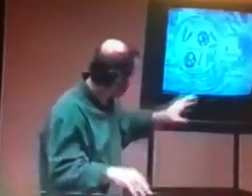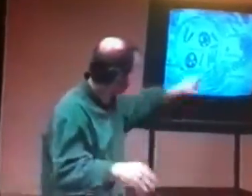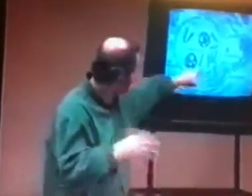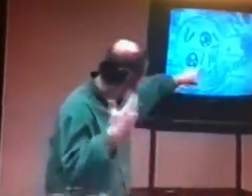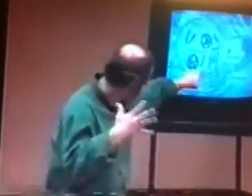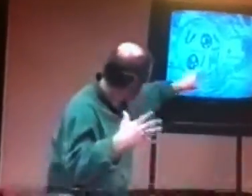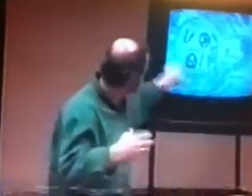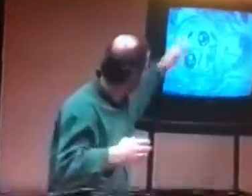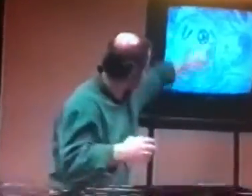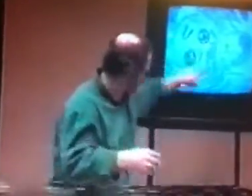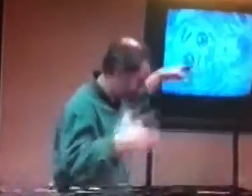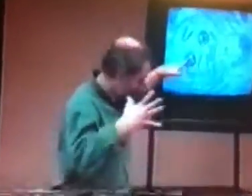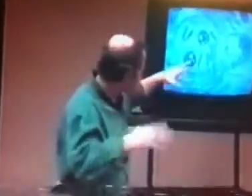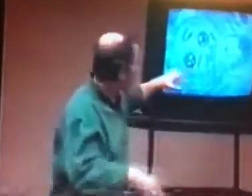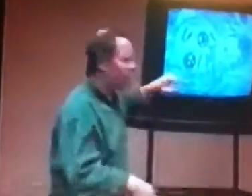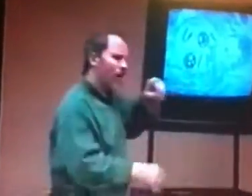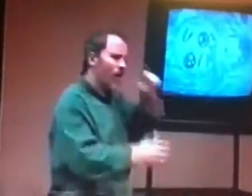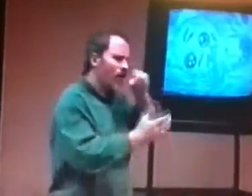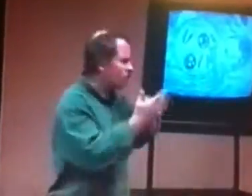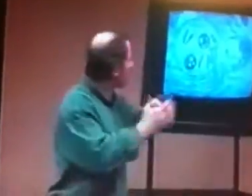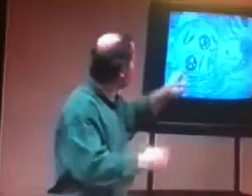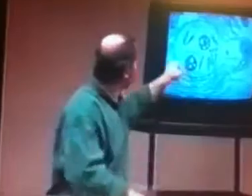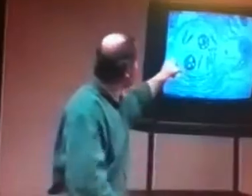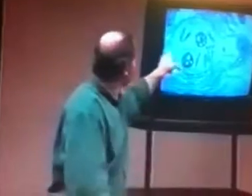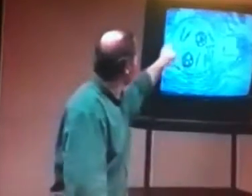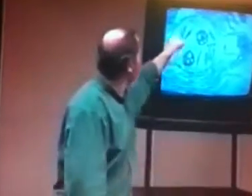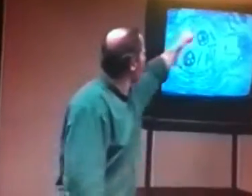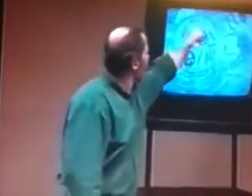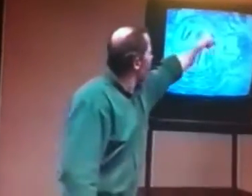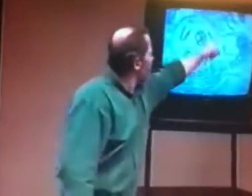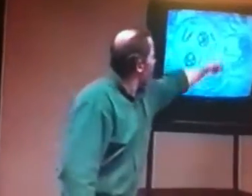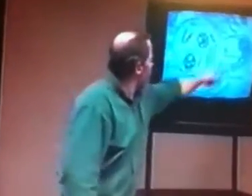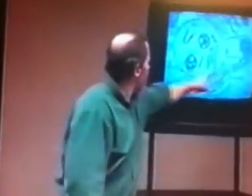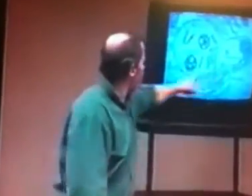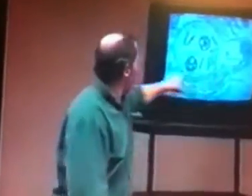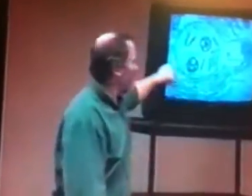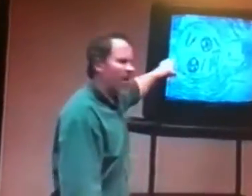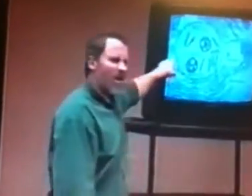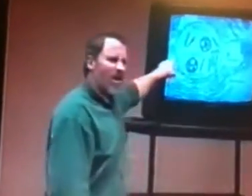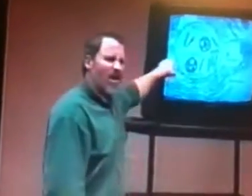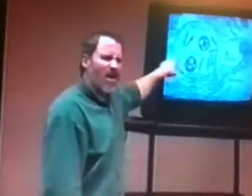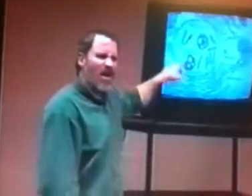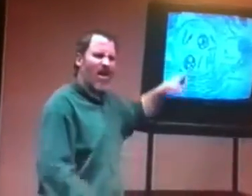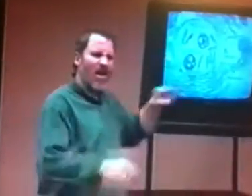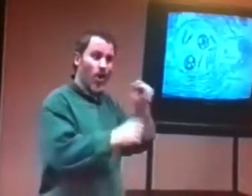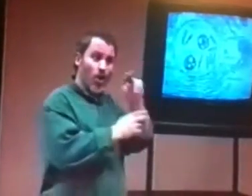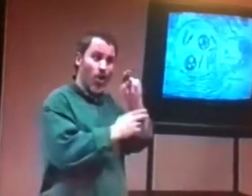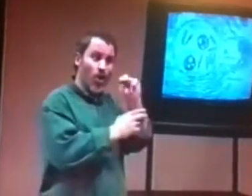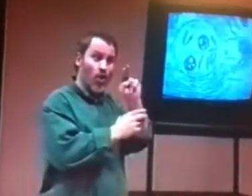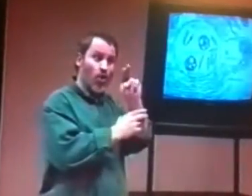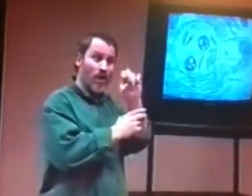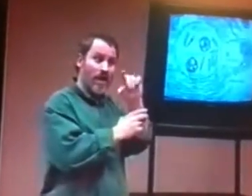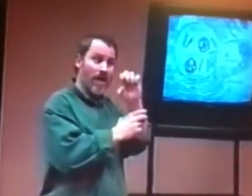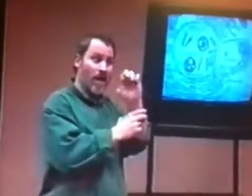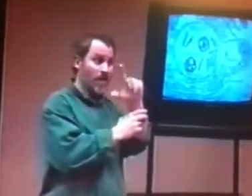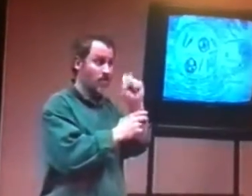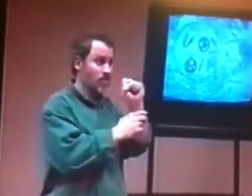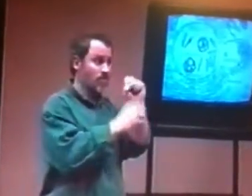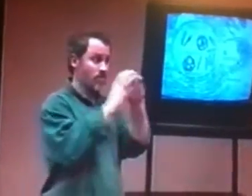Alright? Alright, let's move on. So if you notice, around this area,